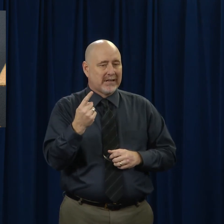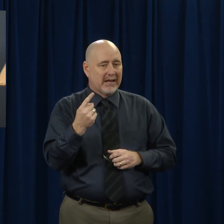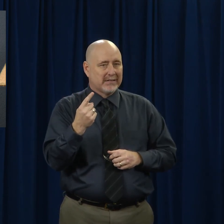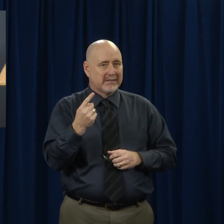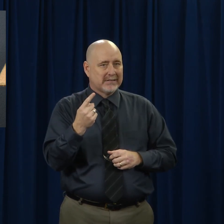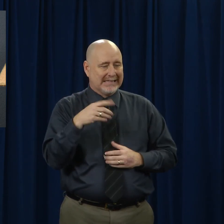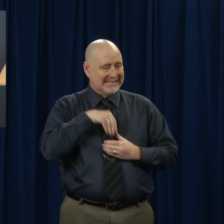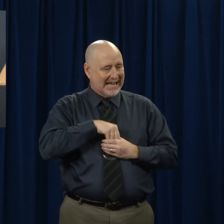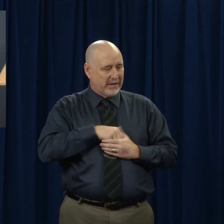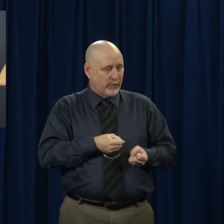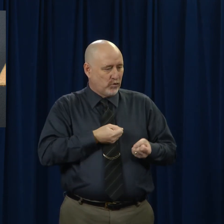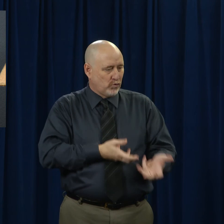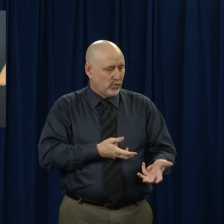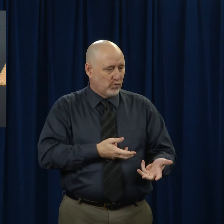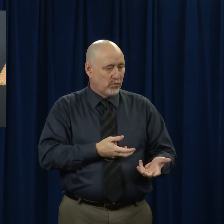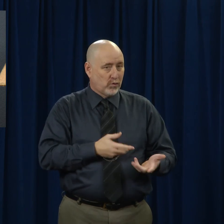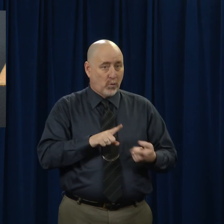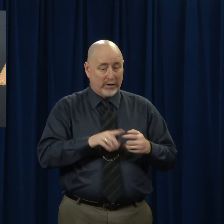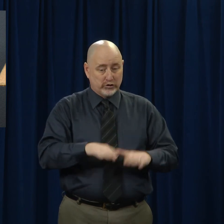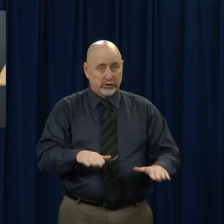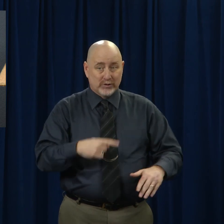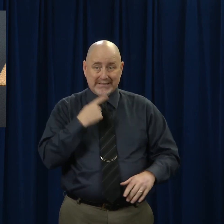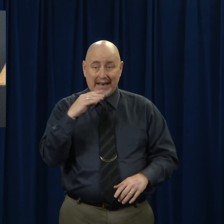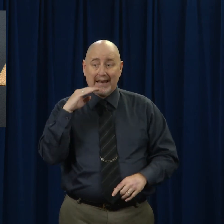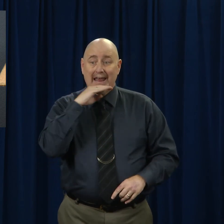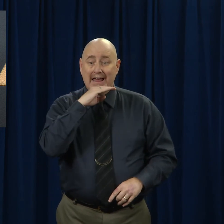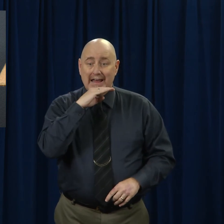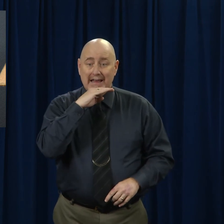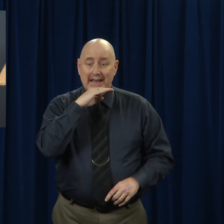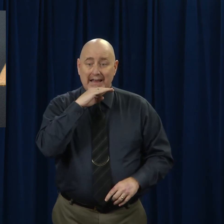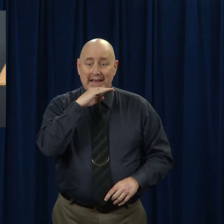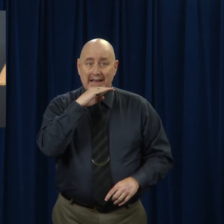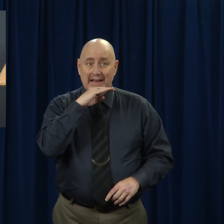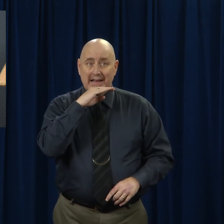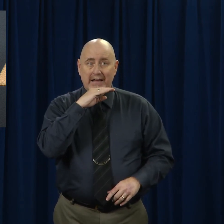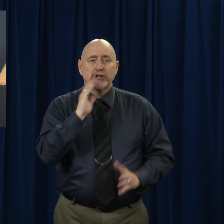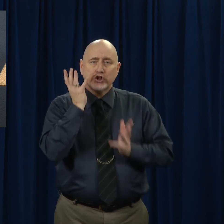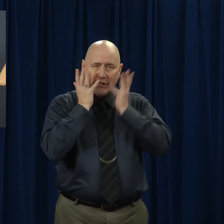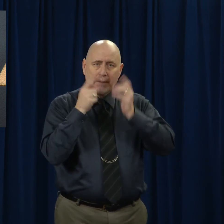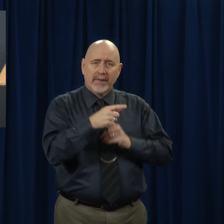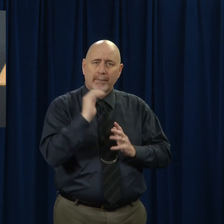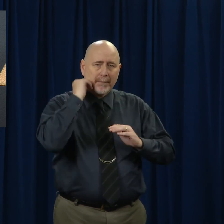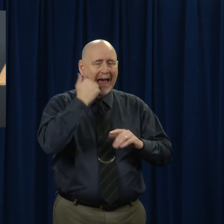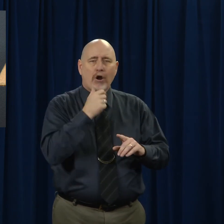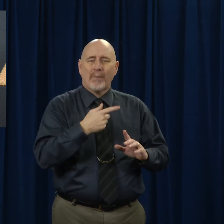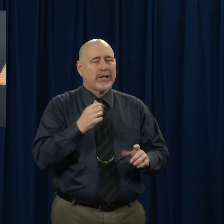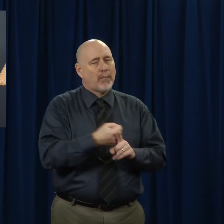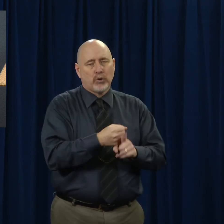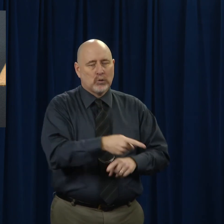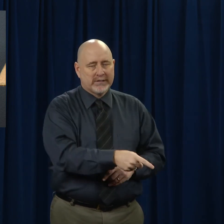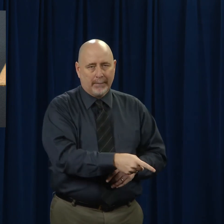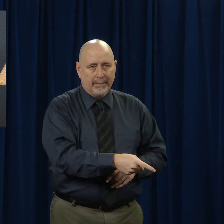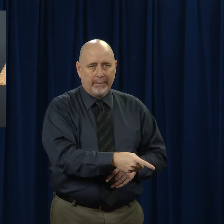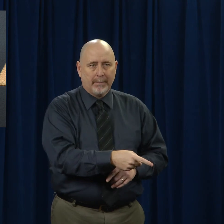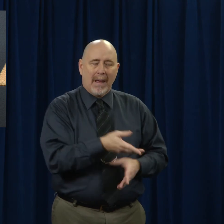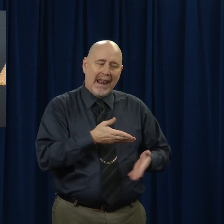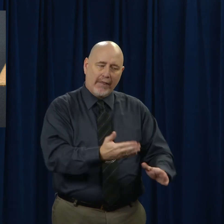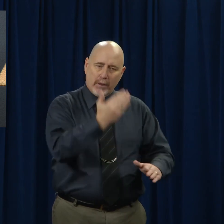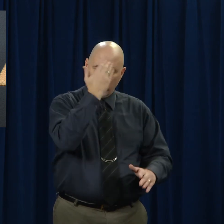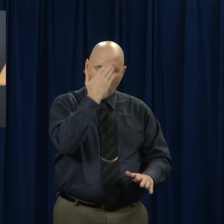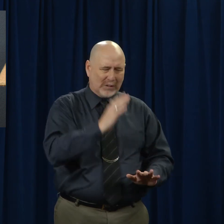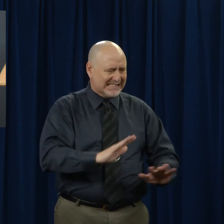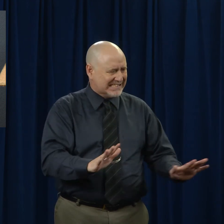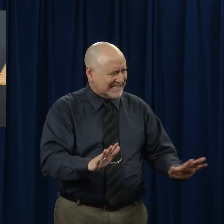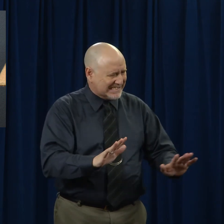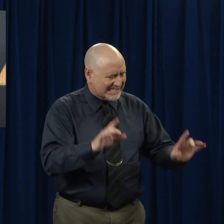does something inside of you. When your children tell a lie, shame them for it. I don't mean to abuse them, but let them